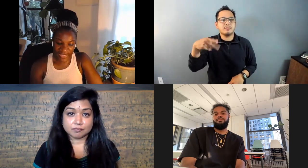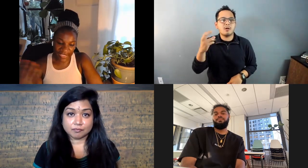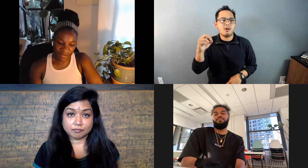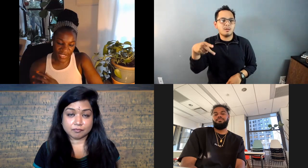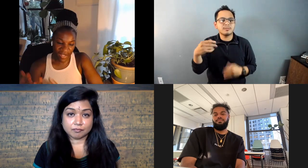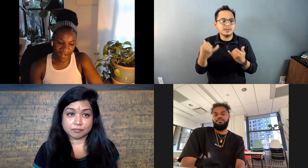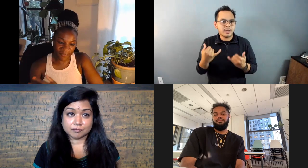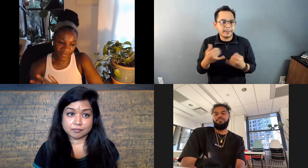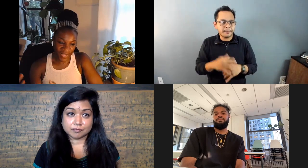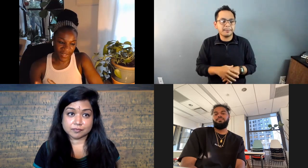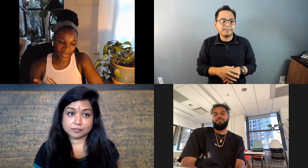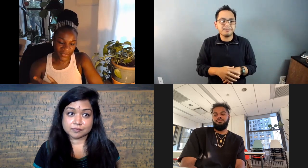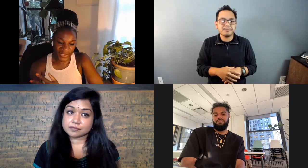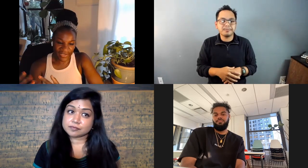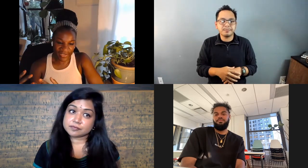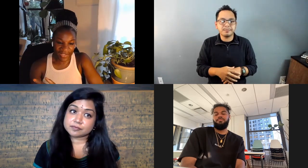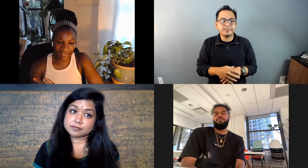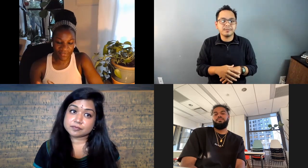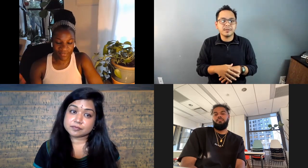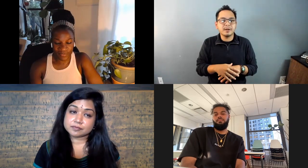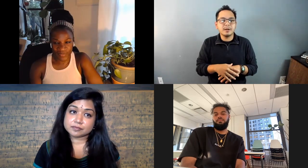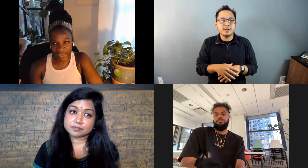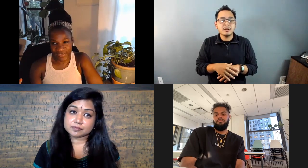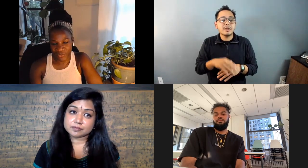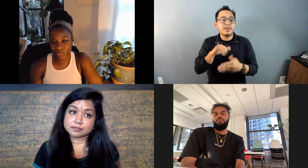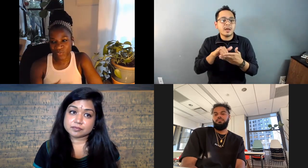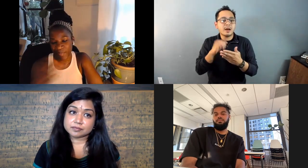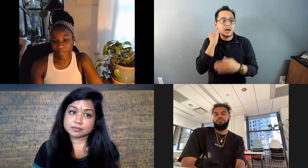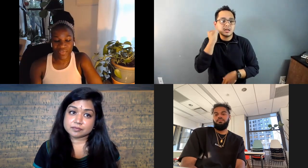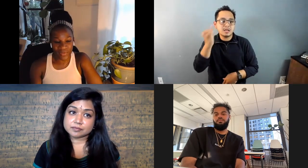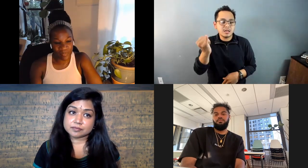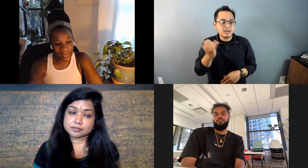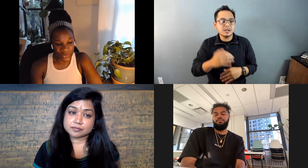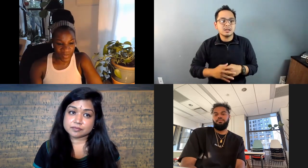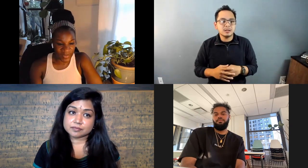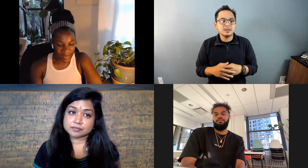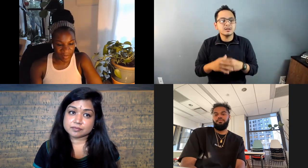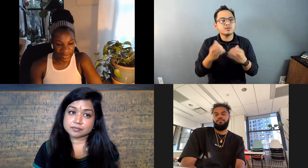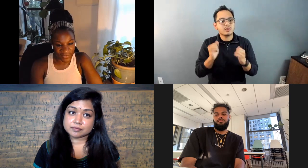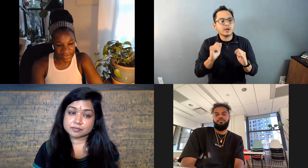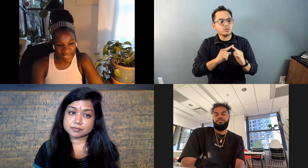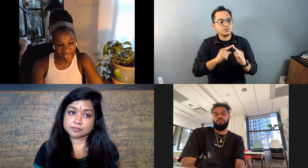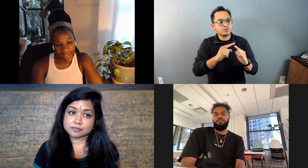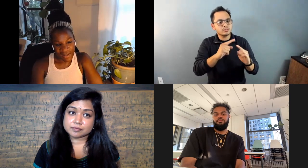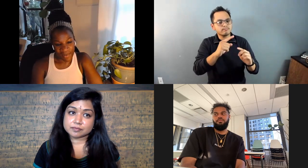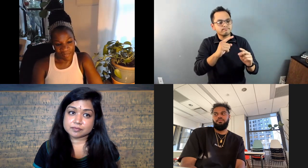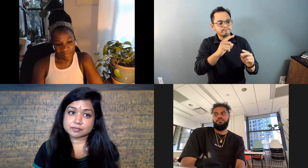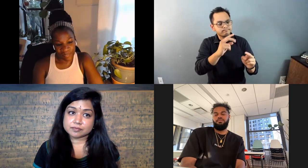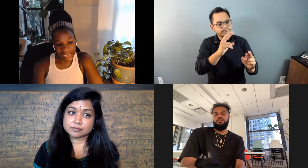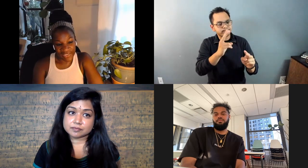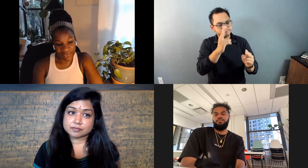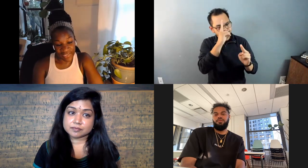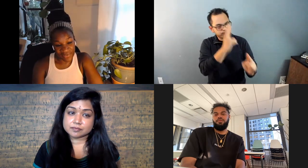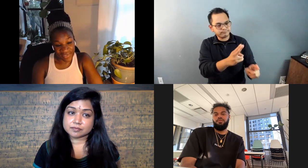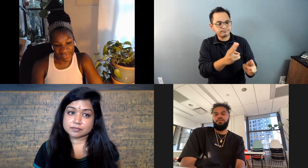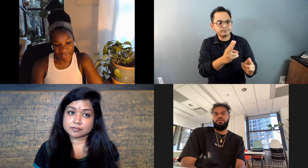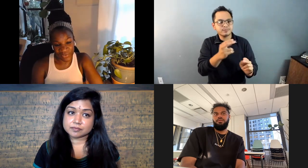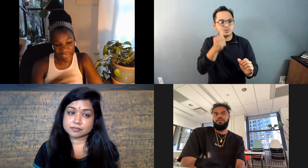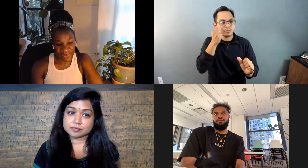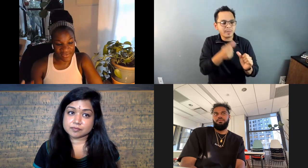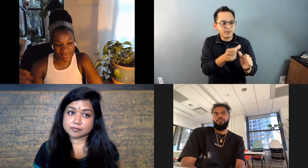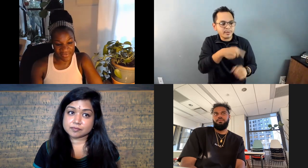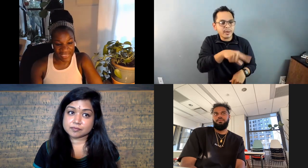For get, sure. yeah, like it's such a it ends up then becoming like a problem to solve. Like, all